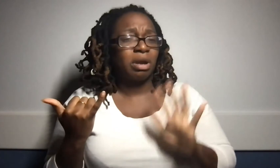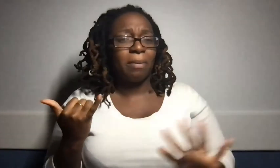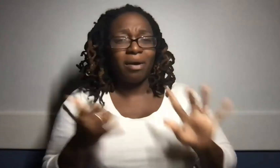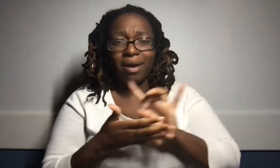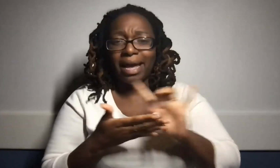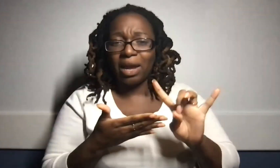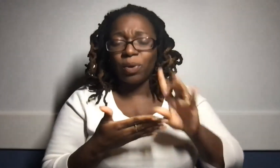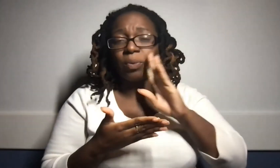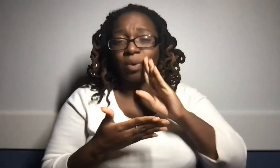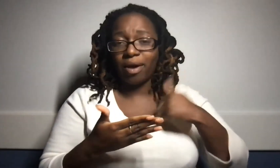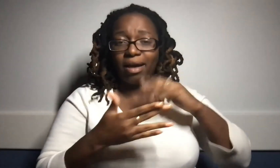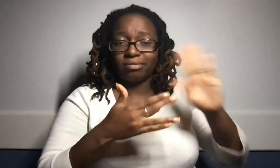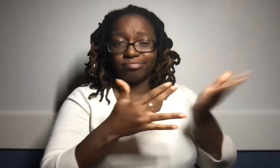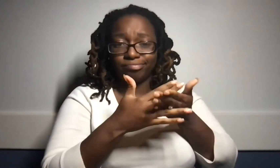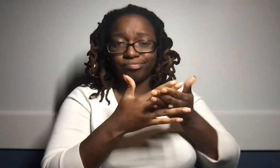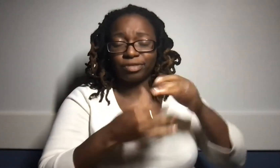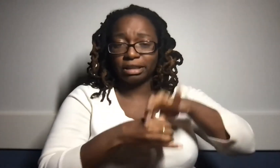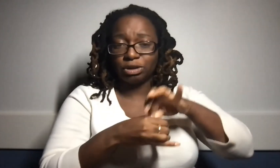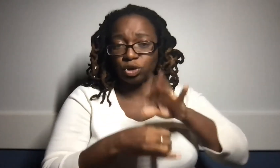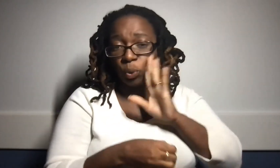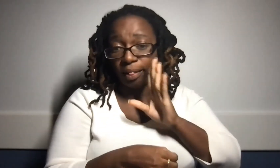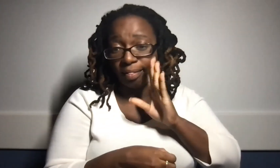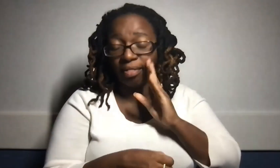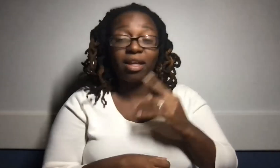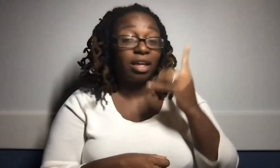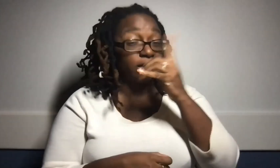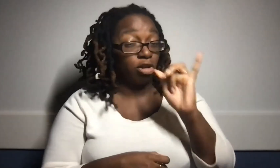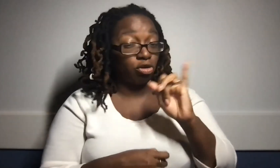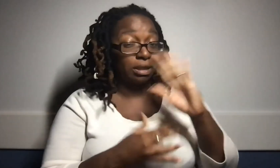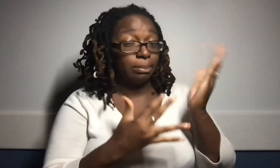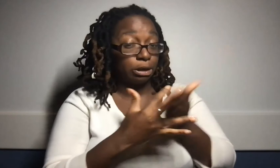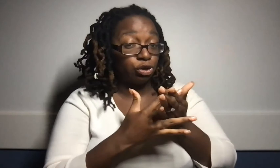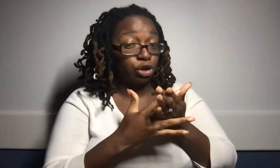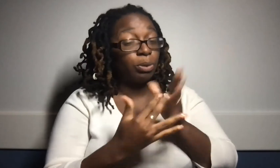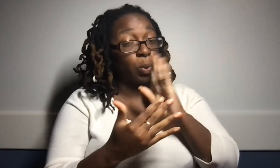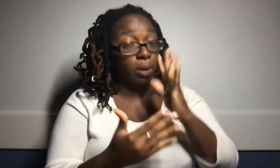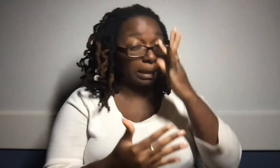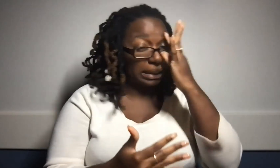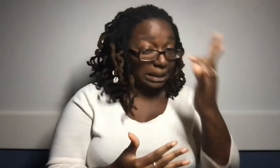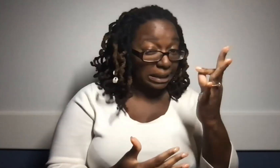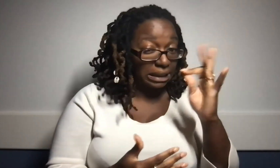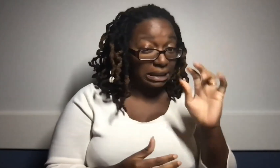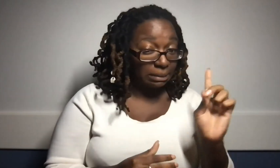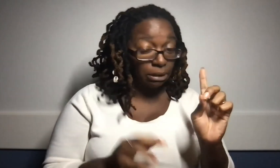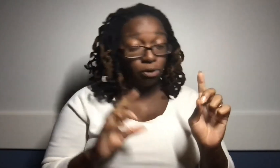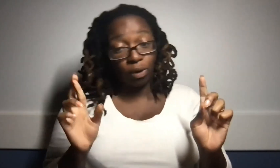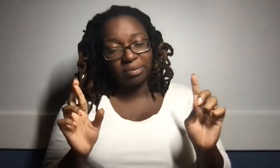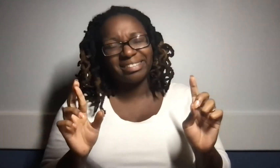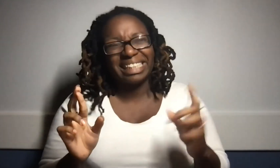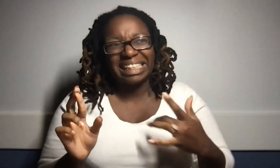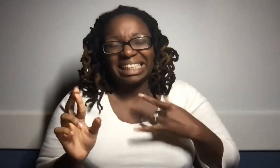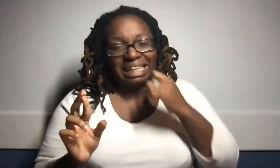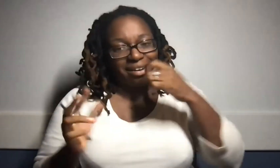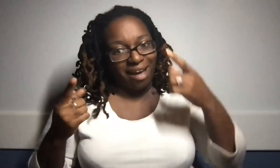from the midterm elections, and it appears that this midterm will be quite close. which is unusual since traditionally